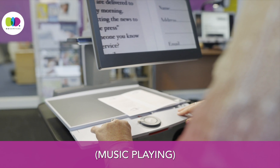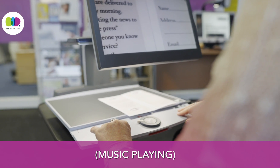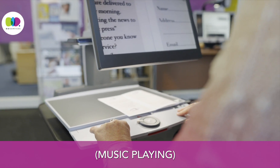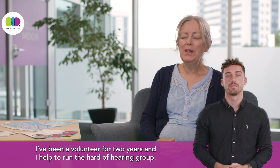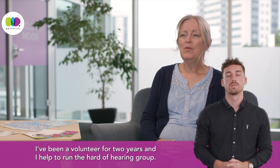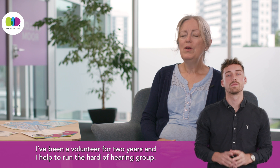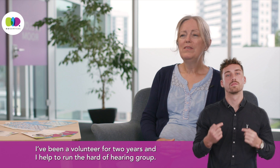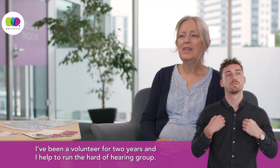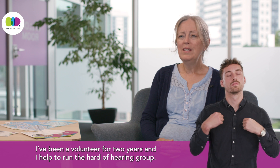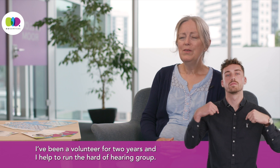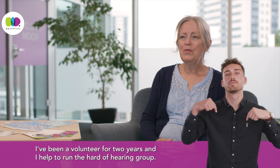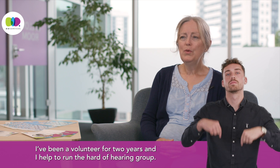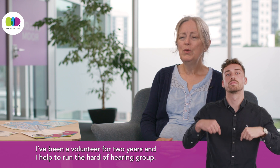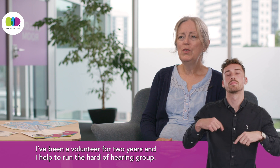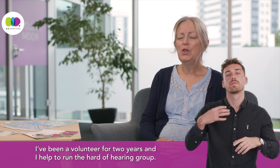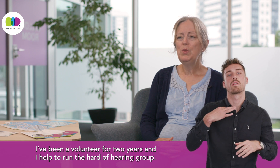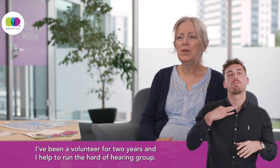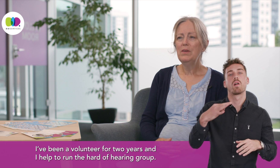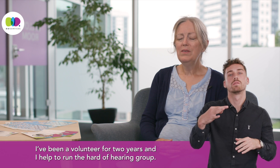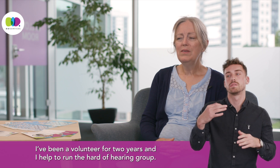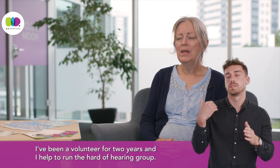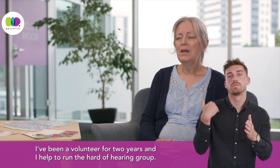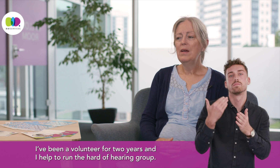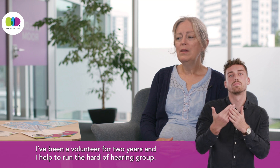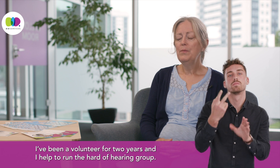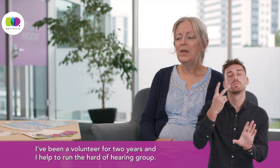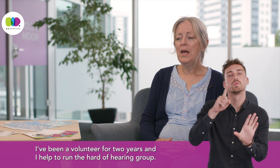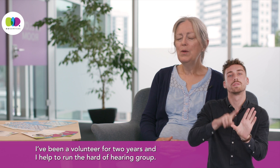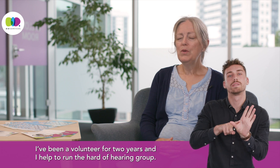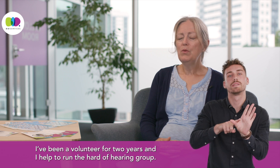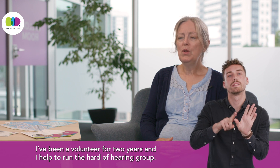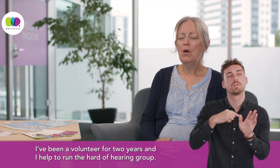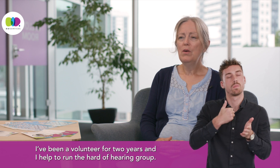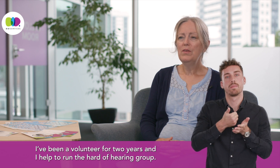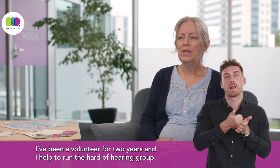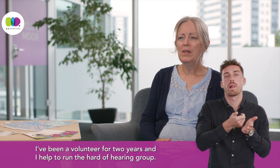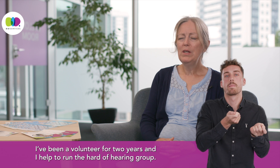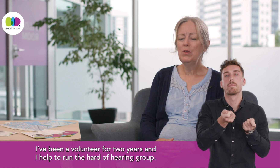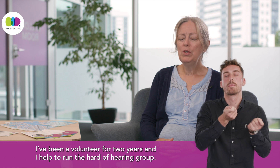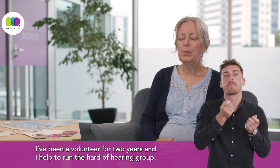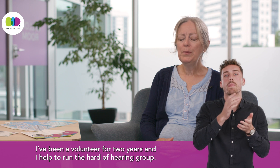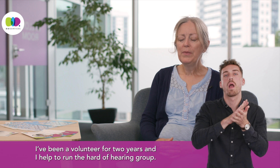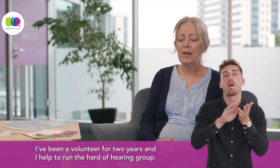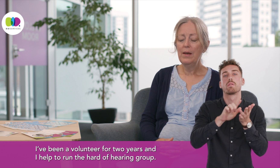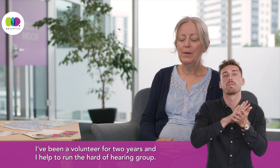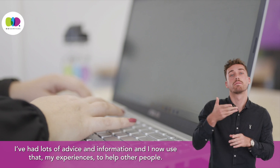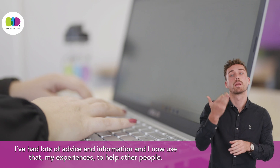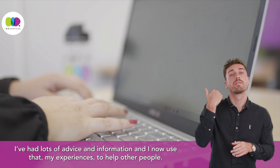I've been a volunteer for 2 years and I helped to run the hard of hearing group. And I had lots